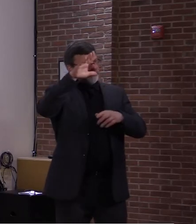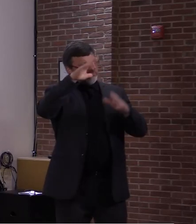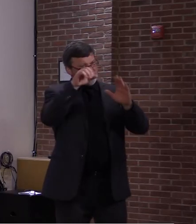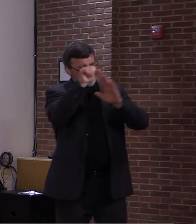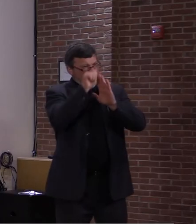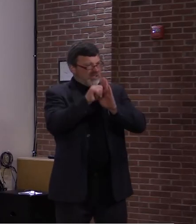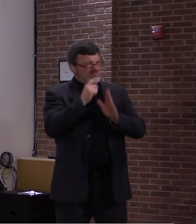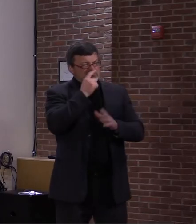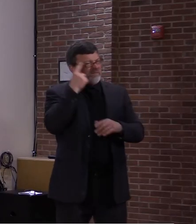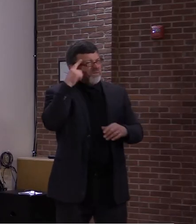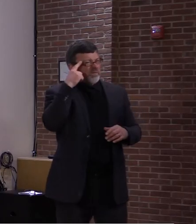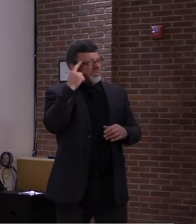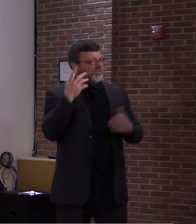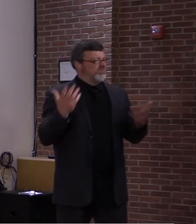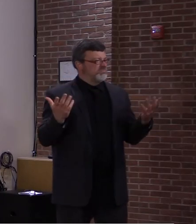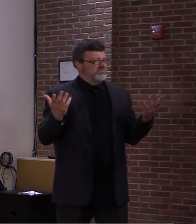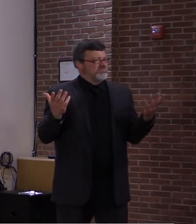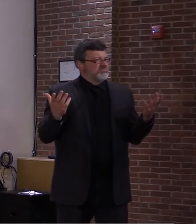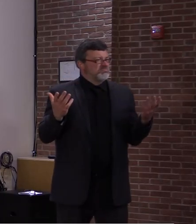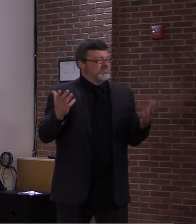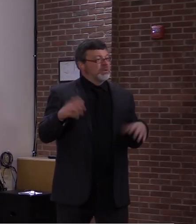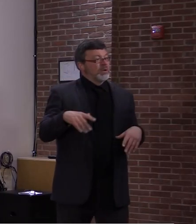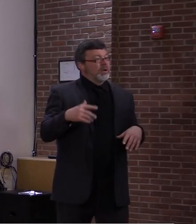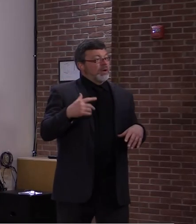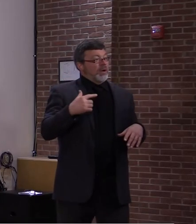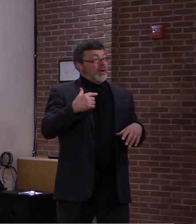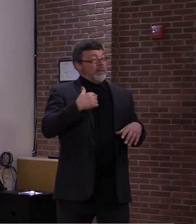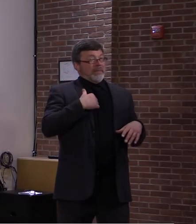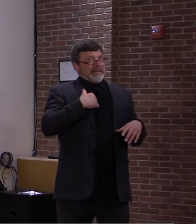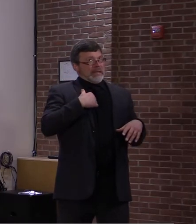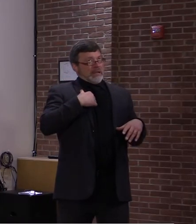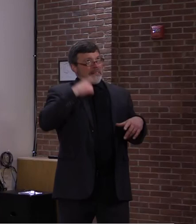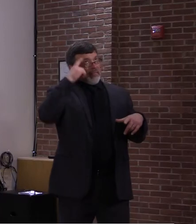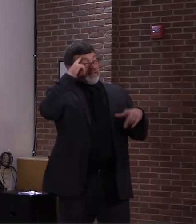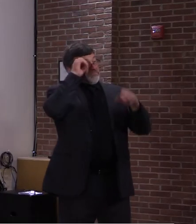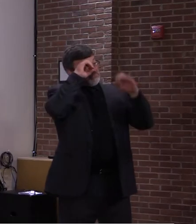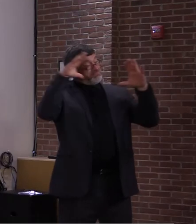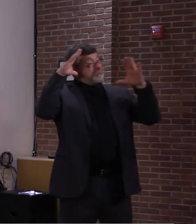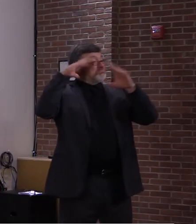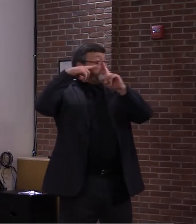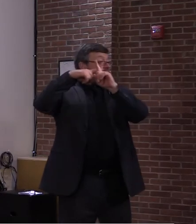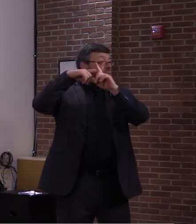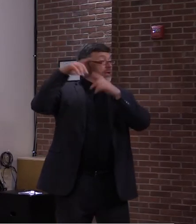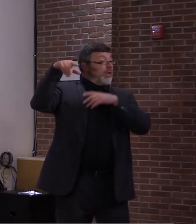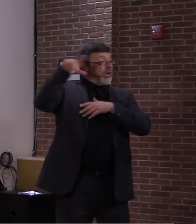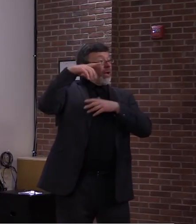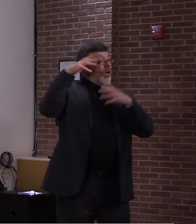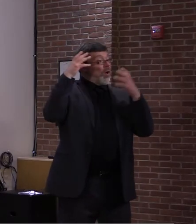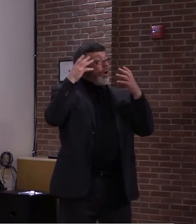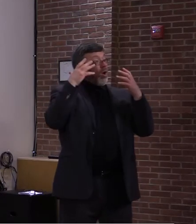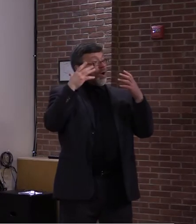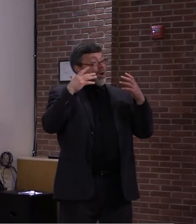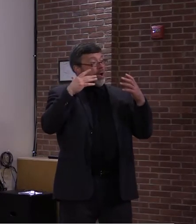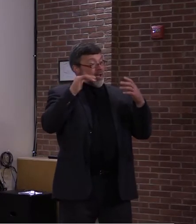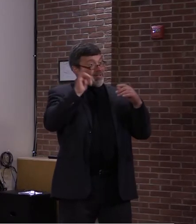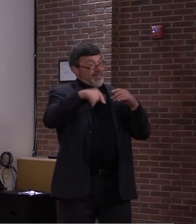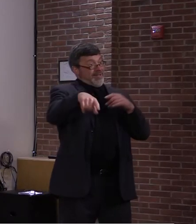expressed earlier is that the number of self-reported tests did come down a little from its